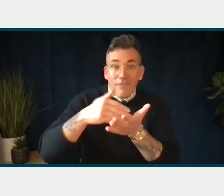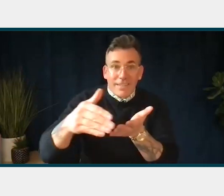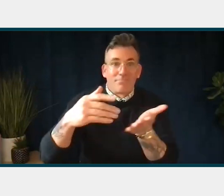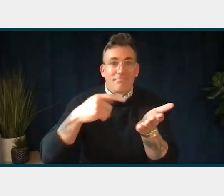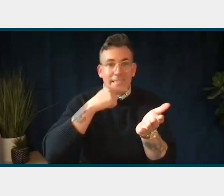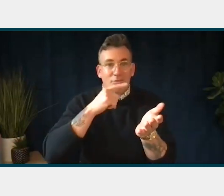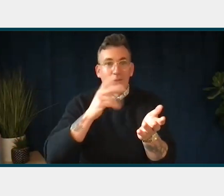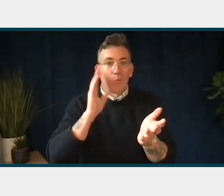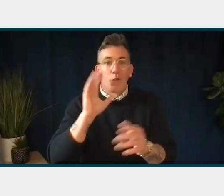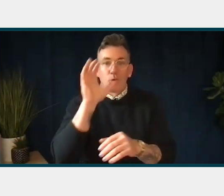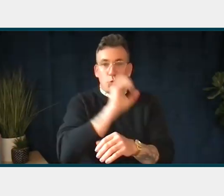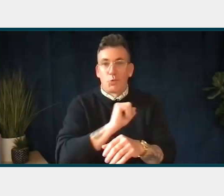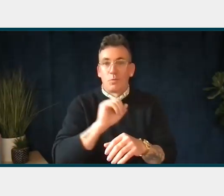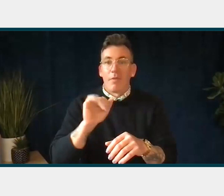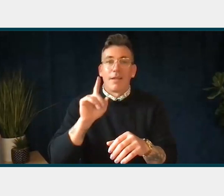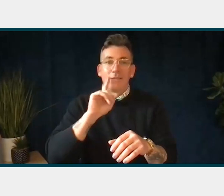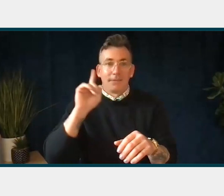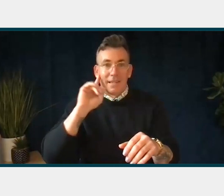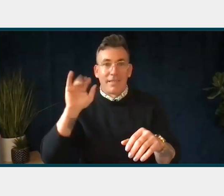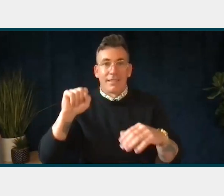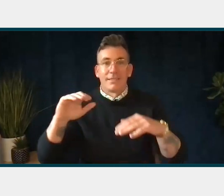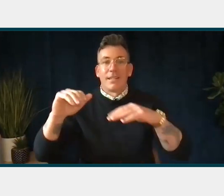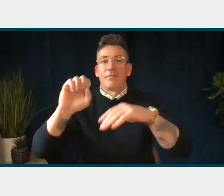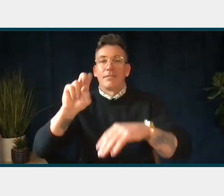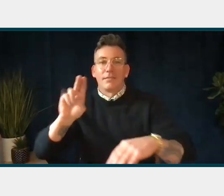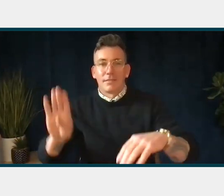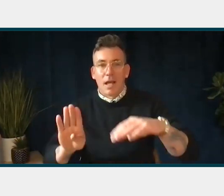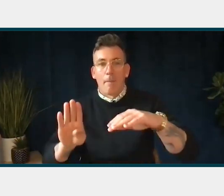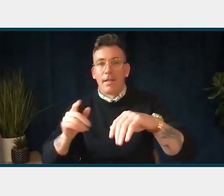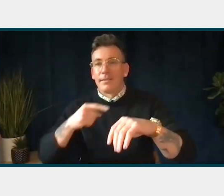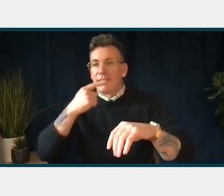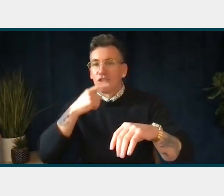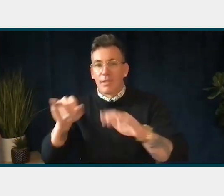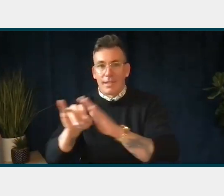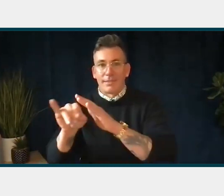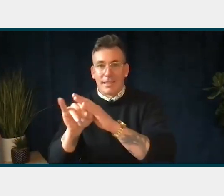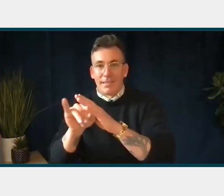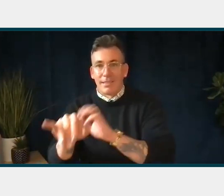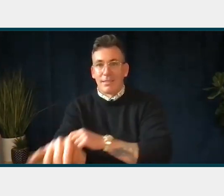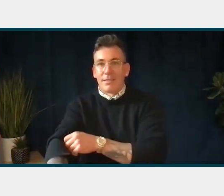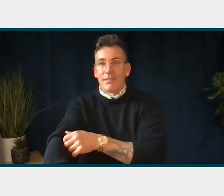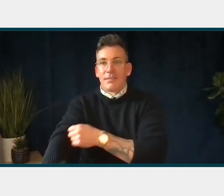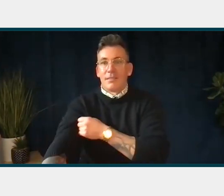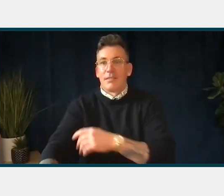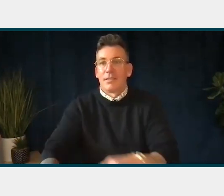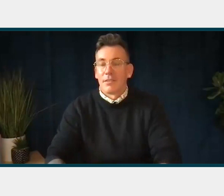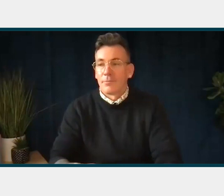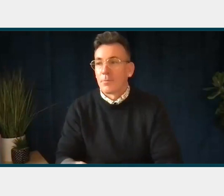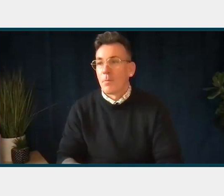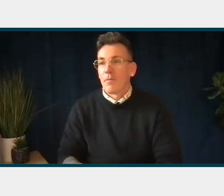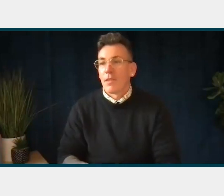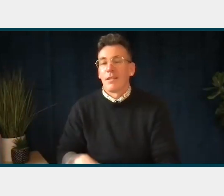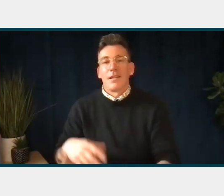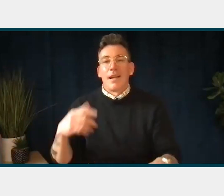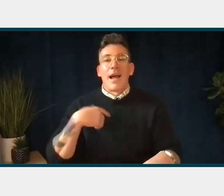And again, so often hearing people will assume that deafness is a sub-hearing